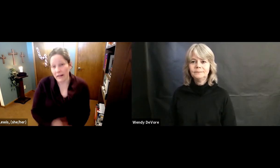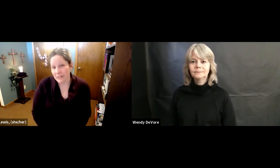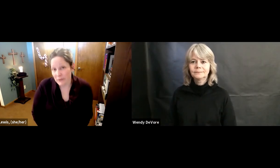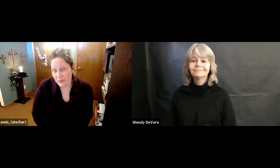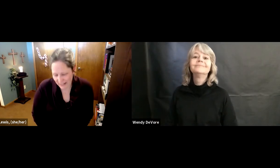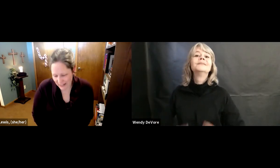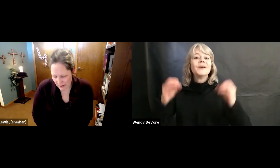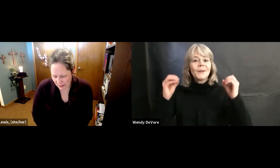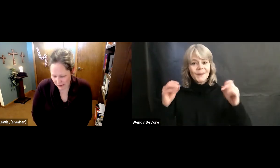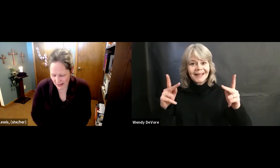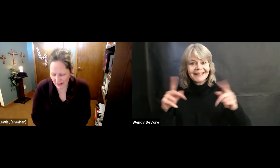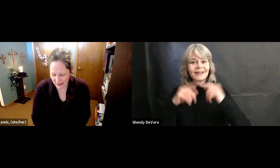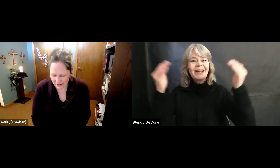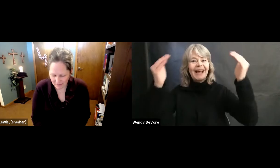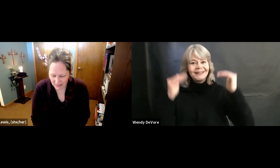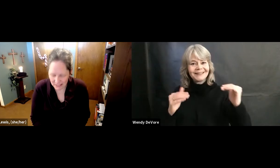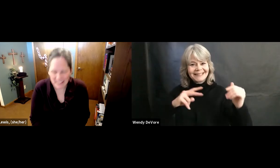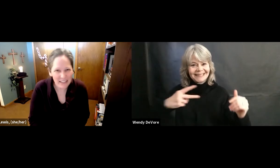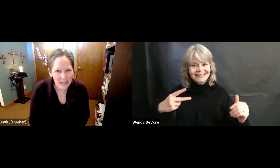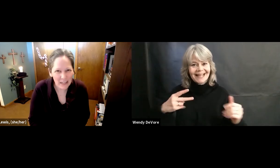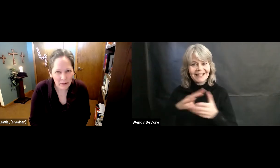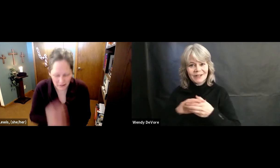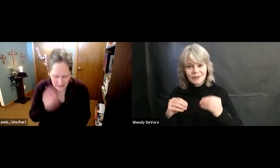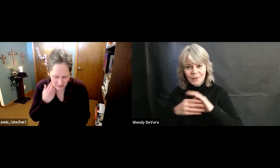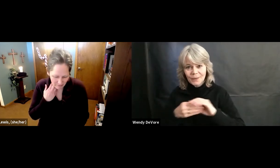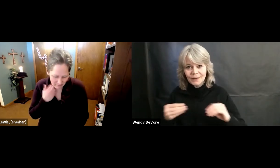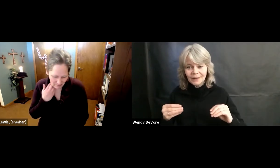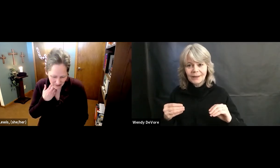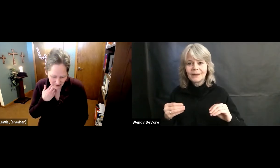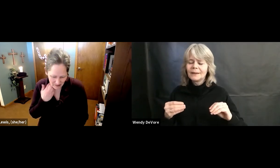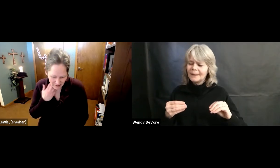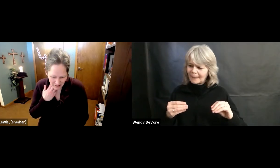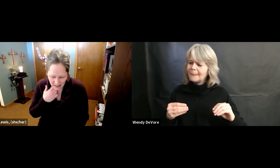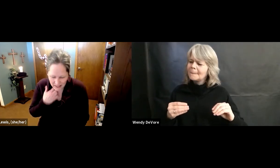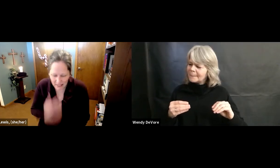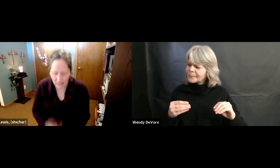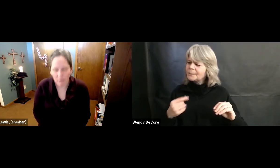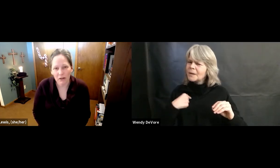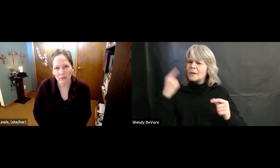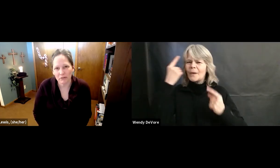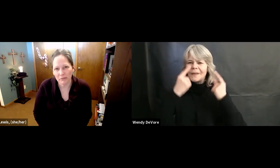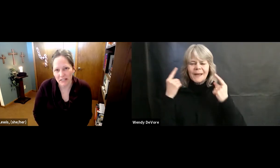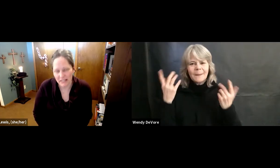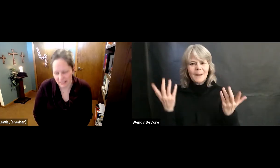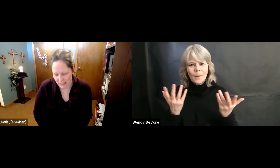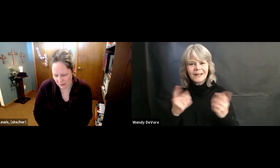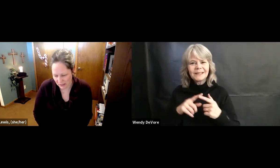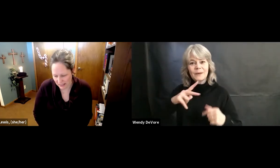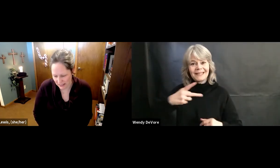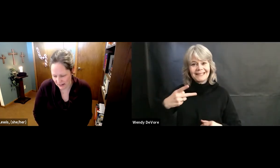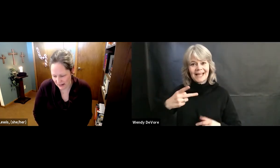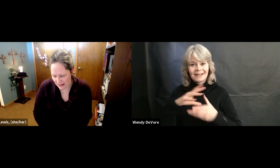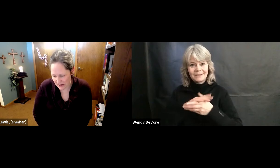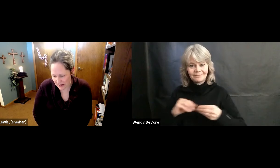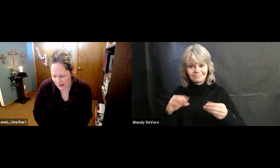Okay, so we'll go to the next parable. Just thinking about this, in the second parable from today's gospel